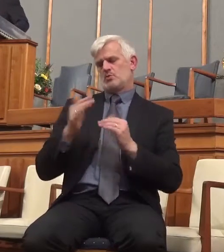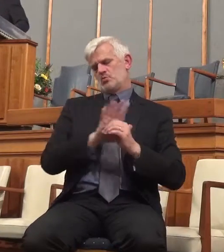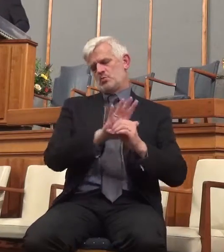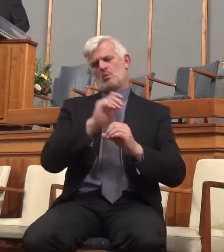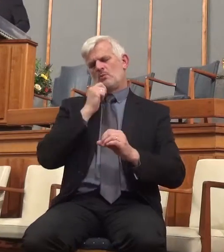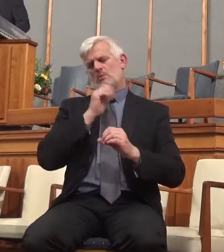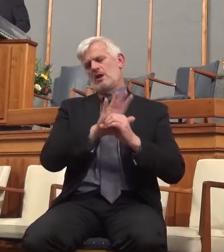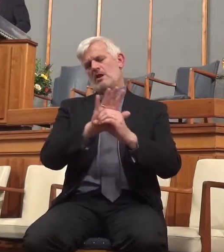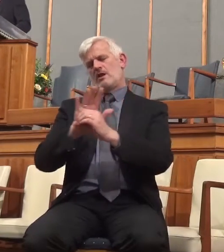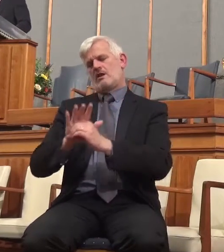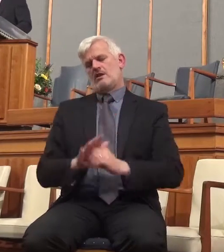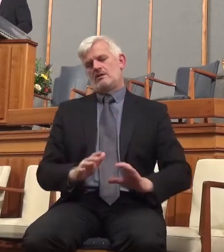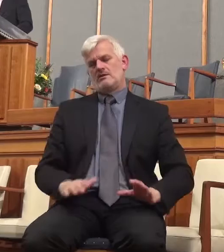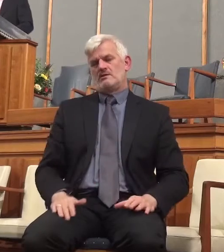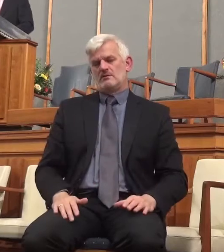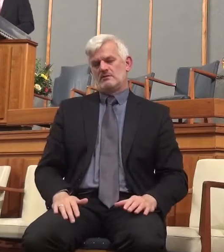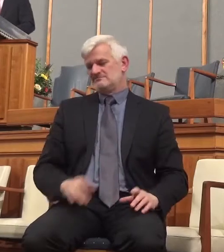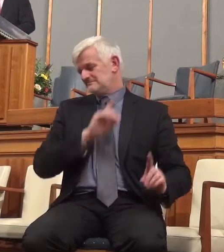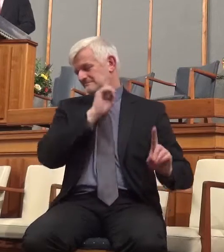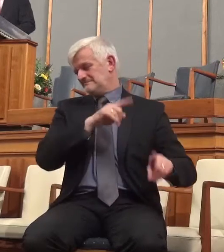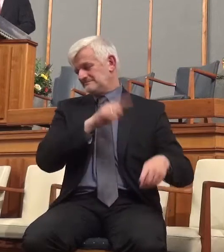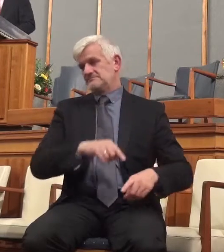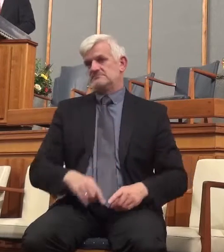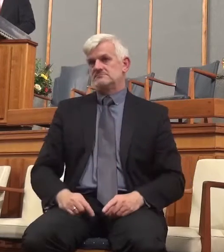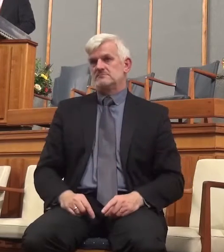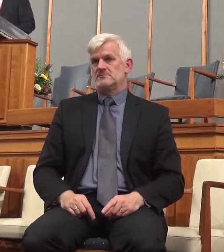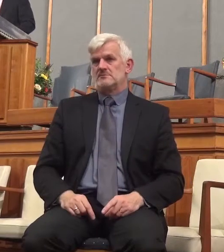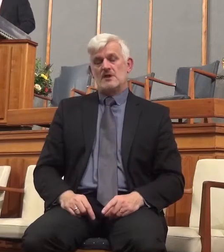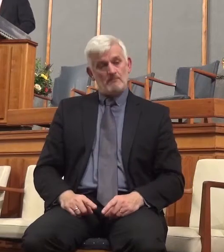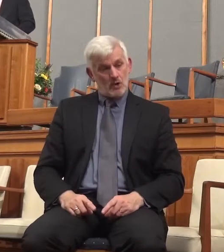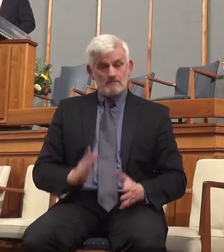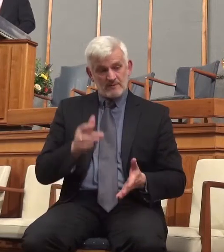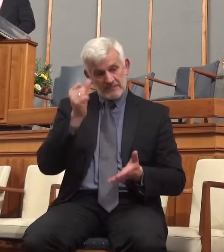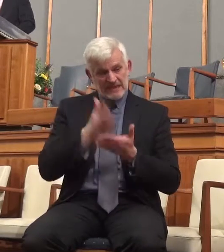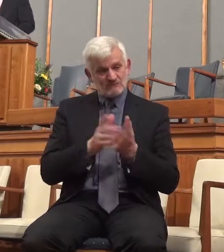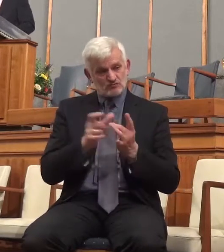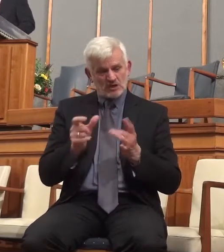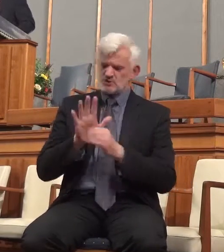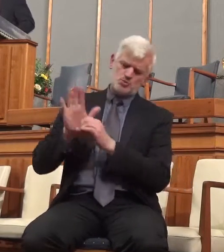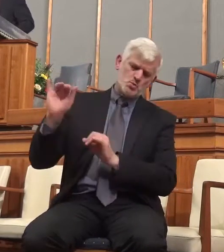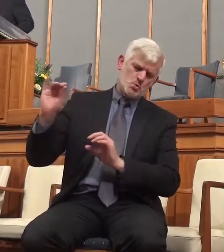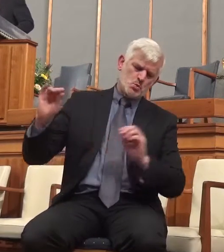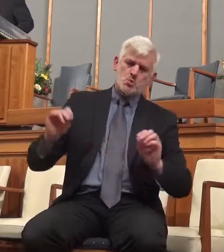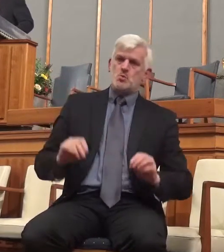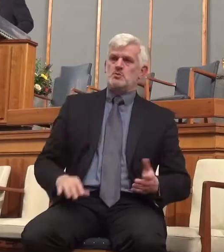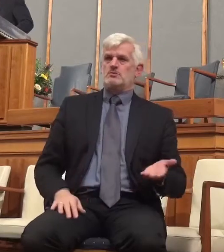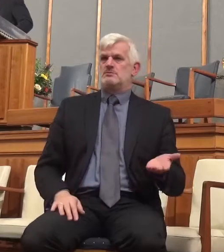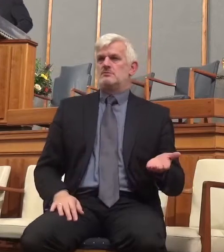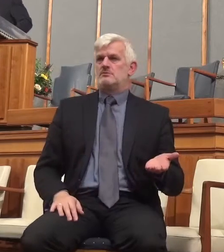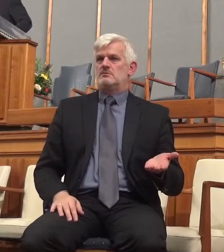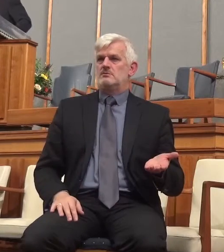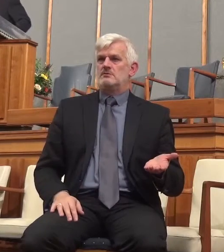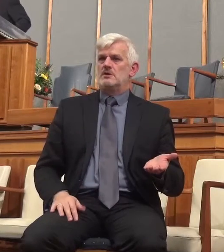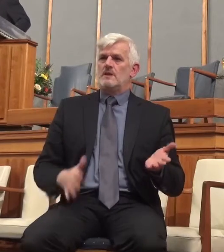and nobody is unless they believe in Christ and trust in him alone and have his forgiveness and